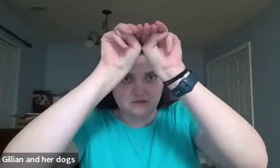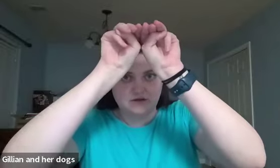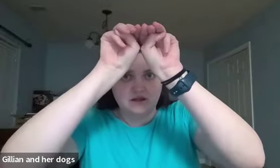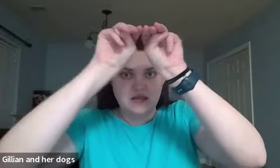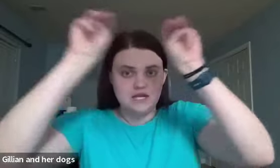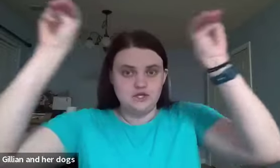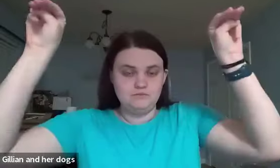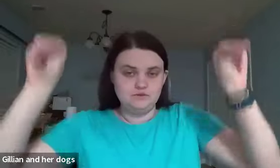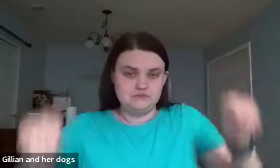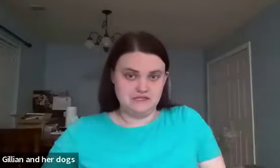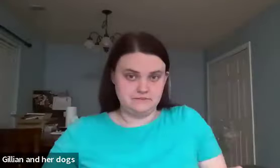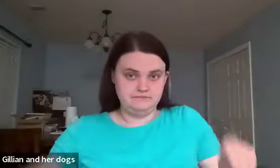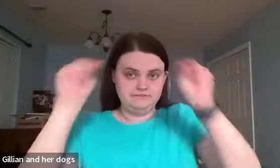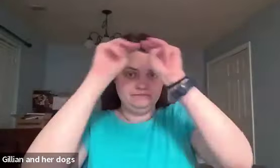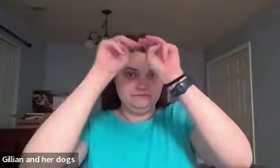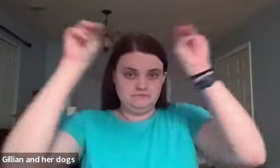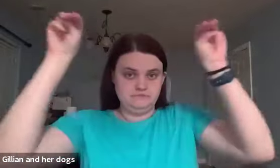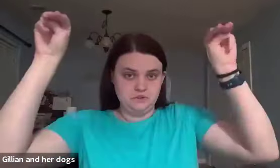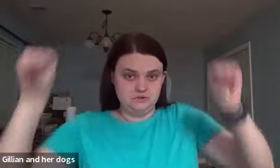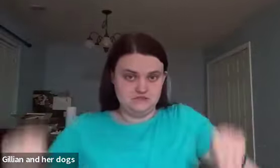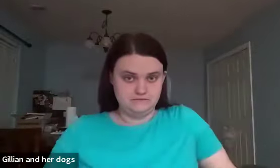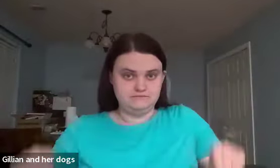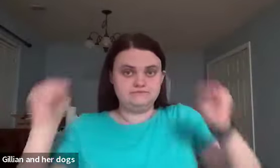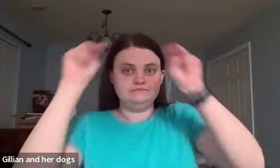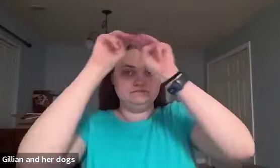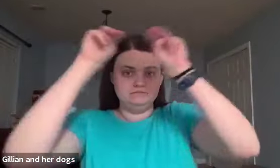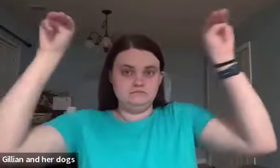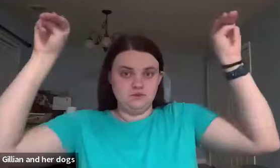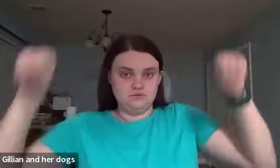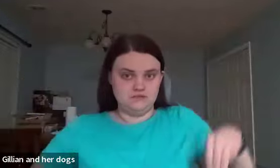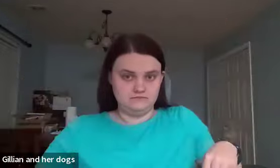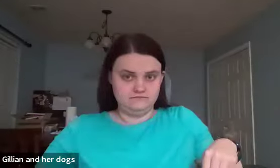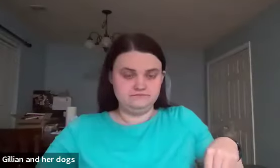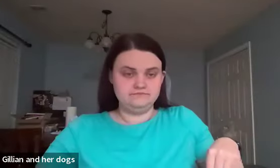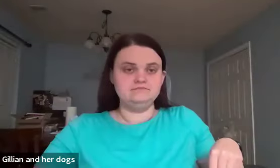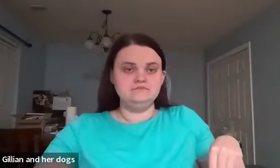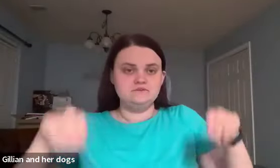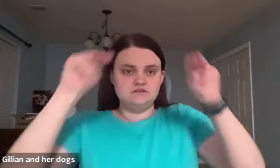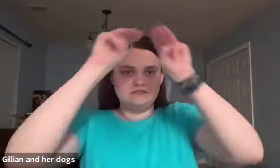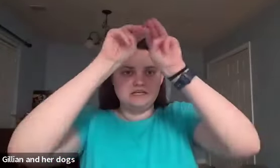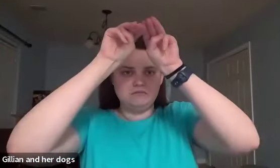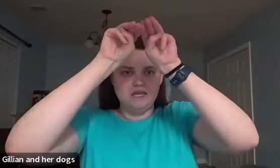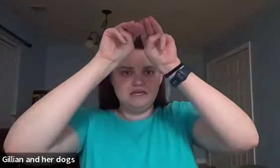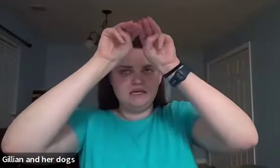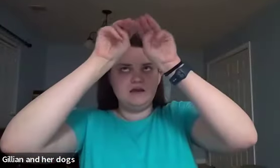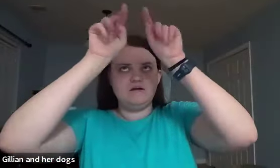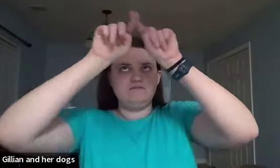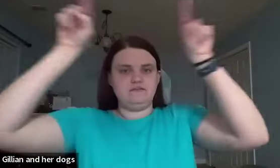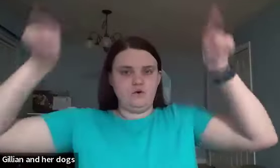look weird. And you go museum, museum, museum. So it's like you're making like the